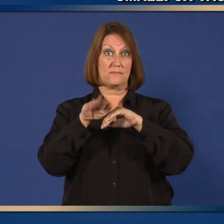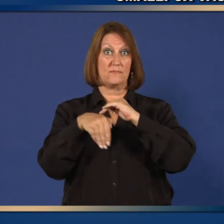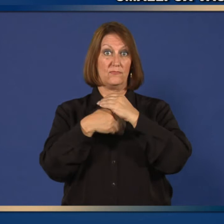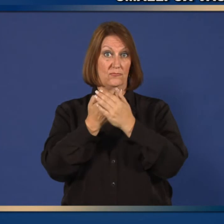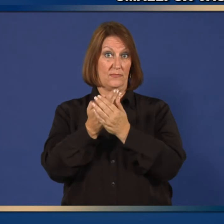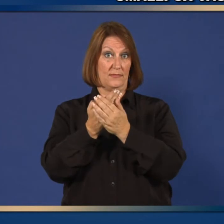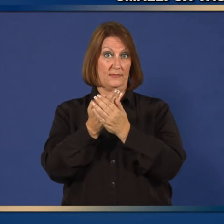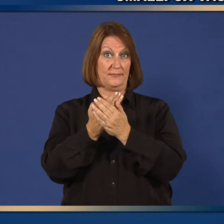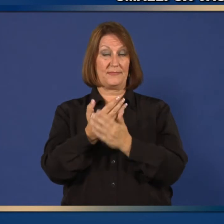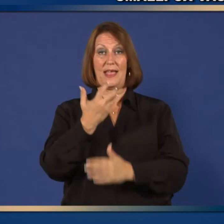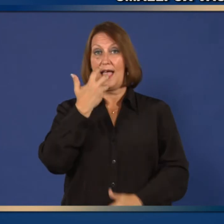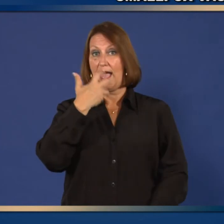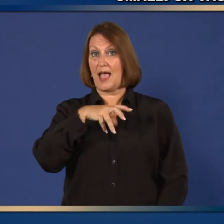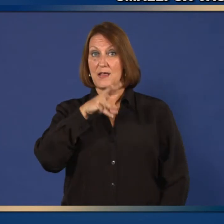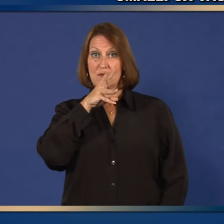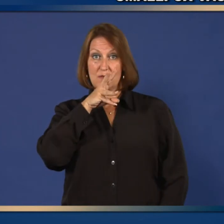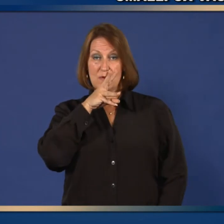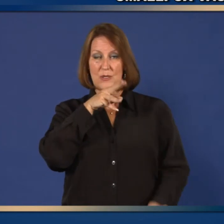site.